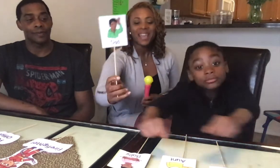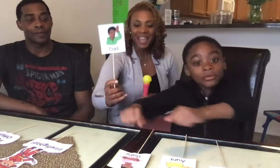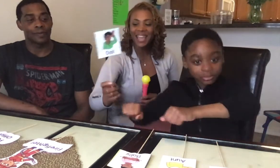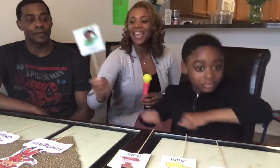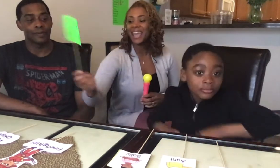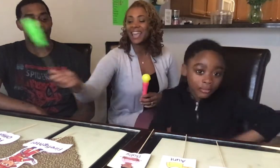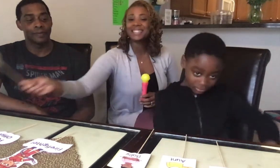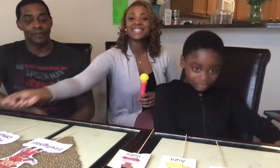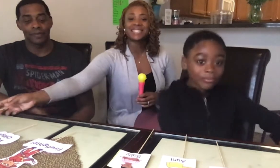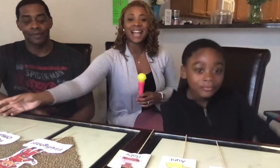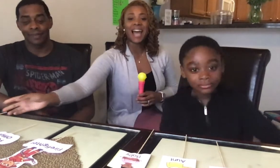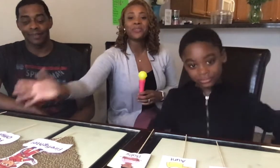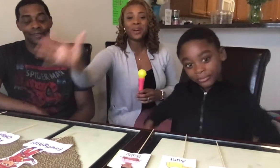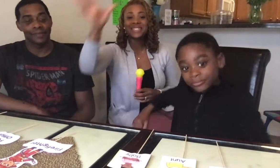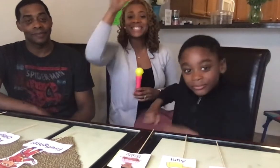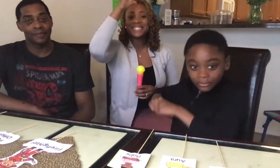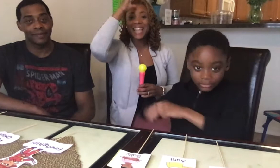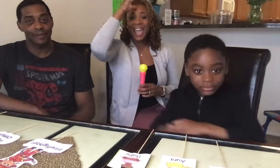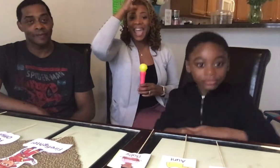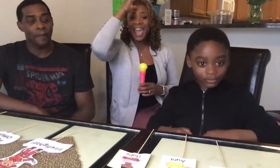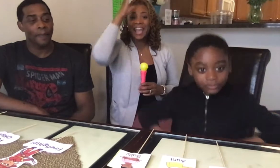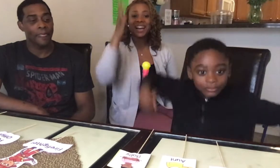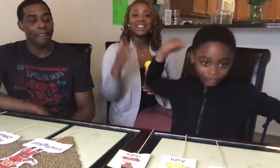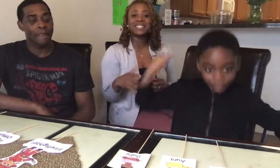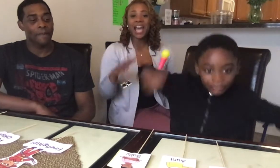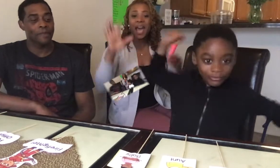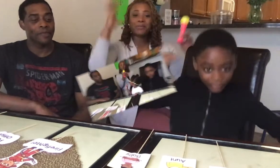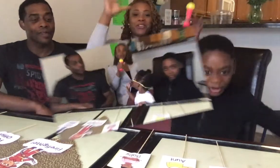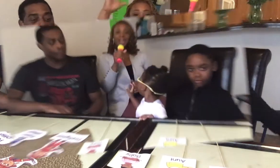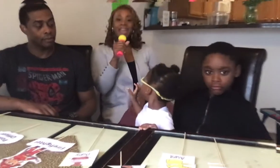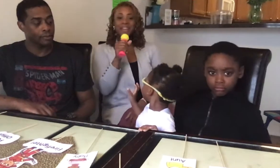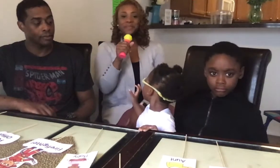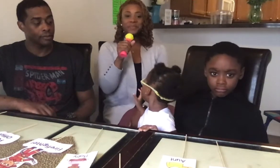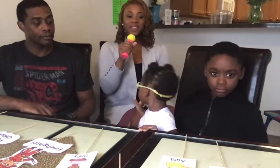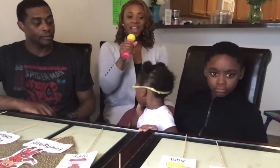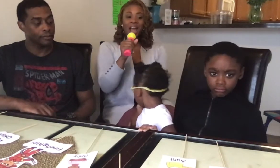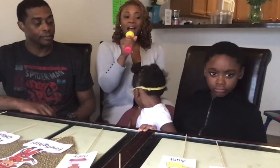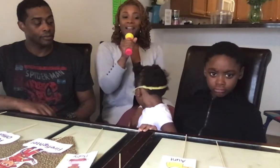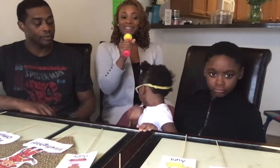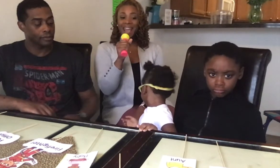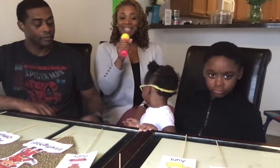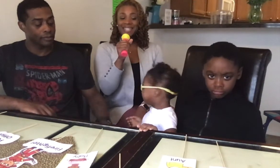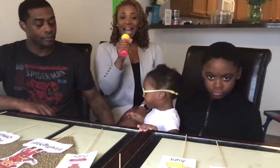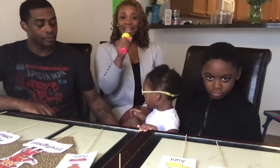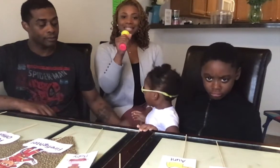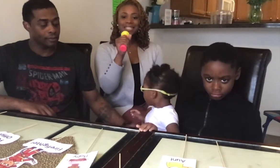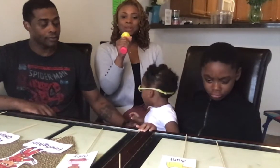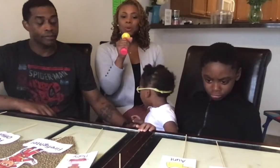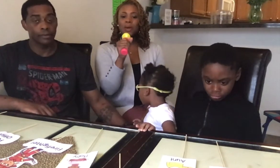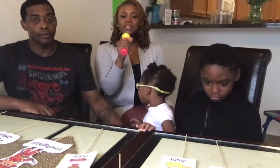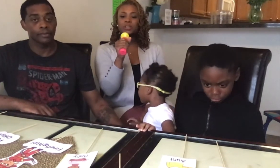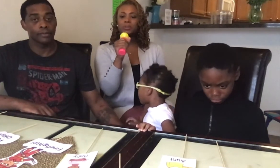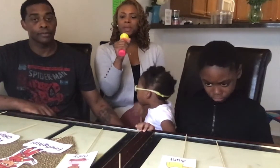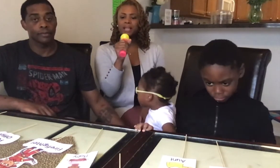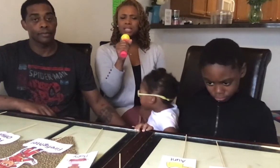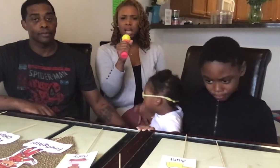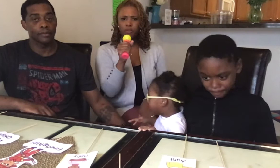He is. The sign was Dad. Good job. Okay. Our next sign is going to be a tough